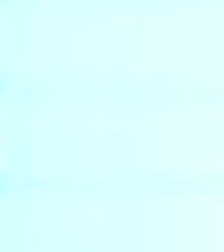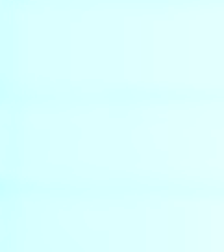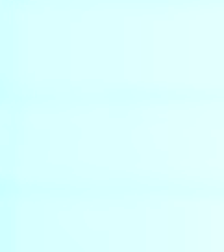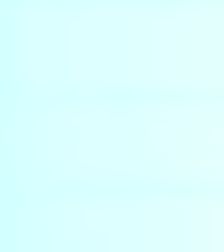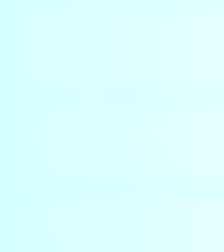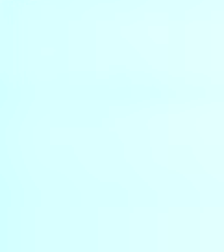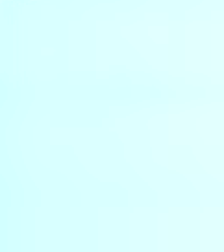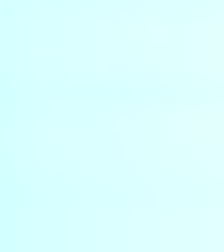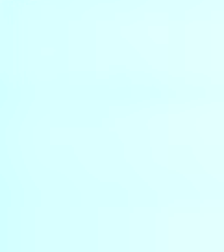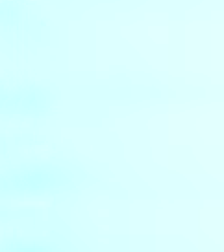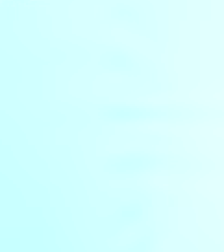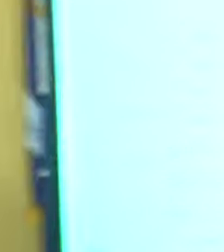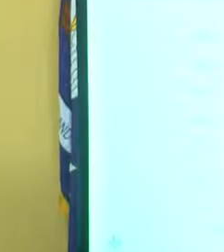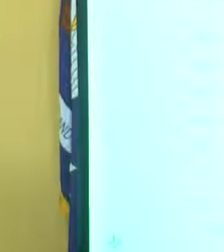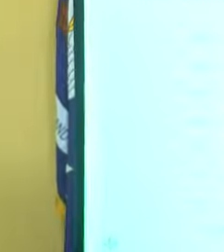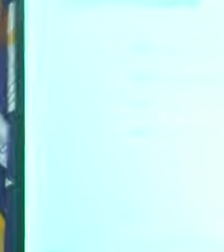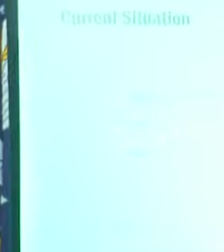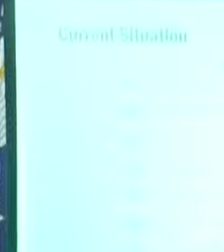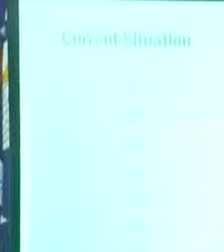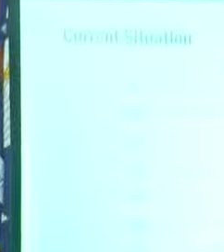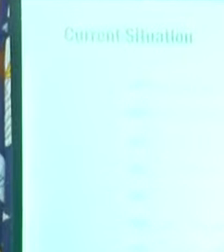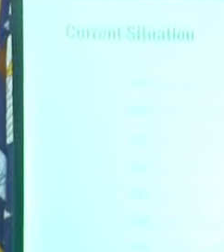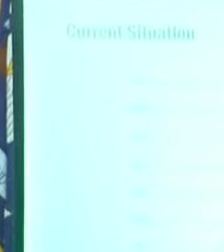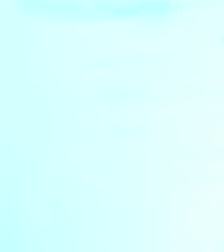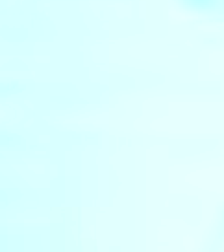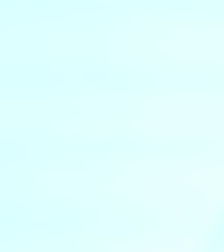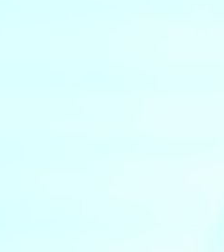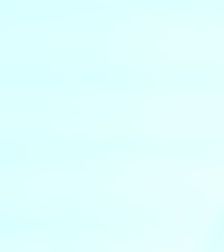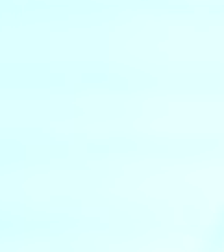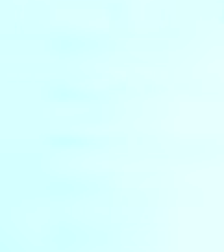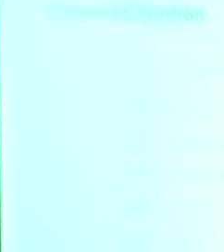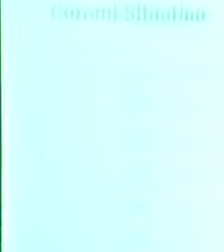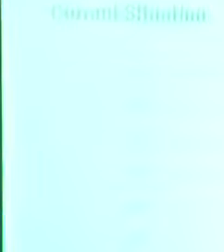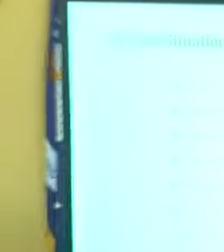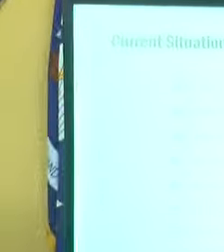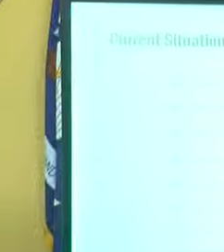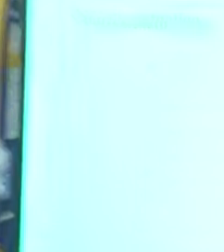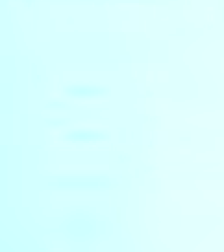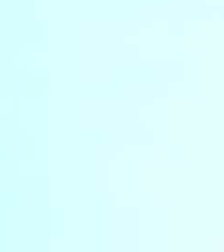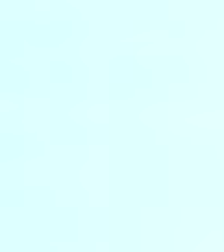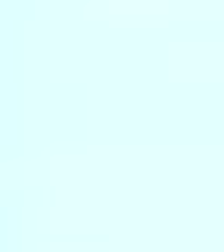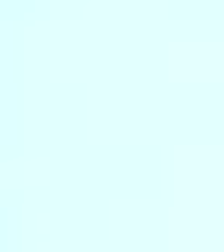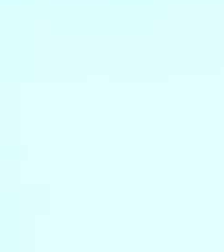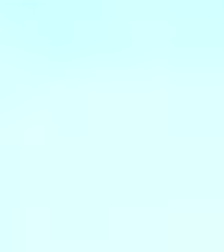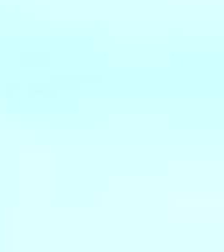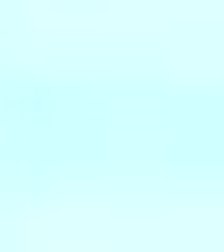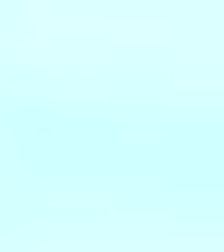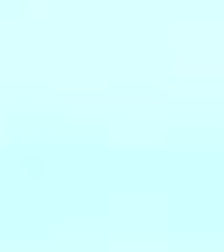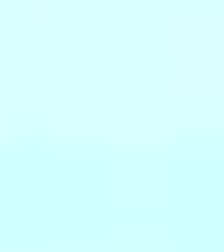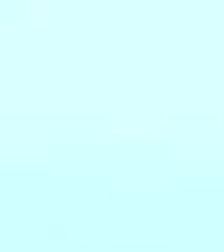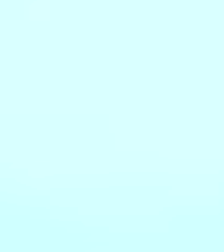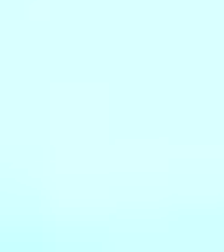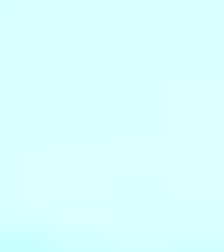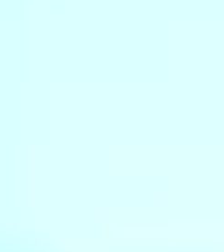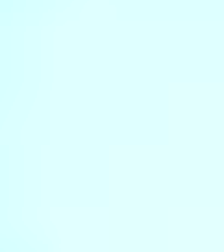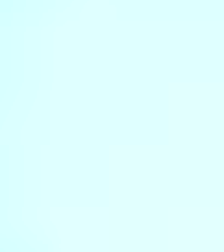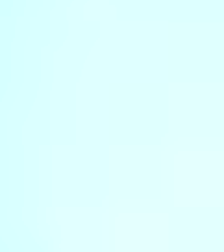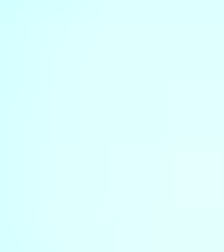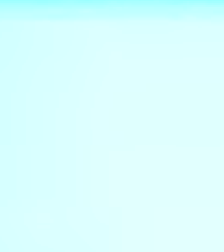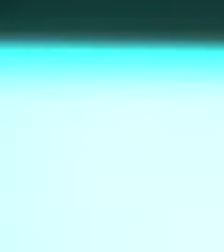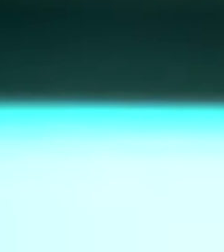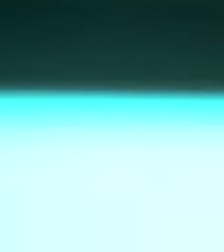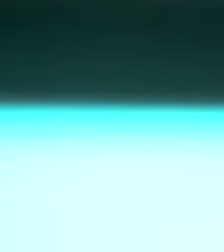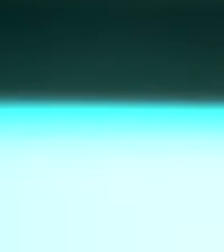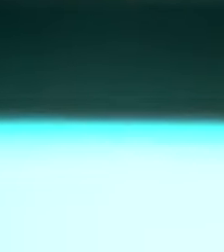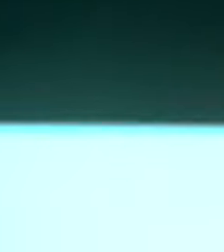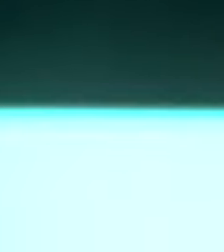Oh, of course they are. You guys are the most popular people. A lot of turnover. We're gonna do Wednesday. Wednesday. Okay, got